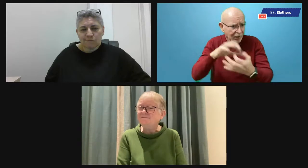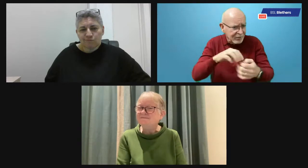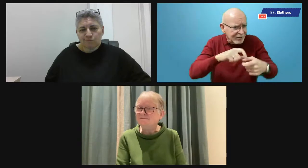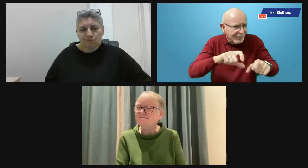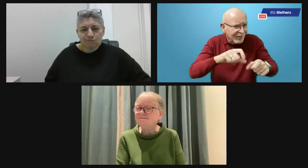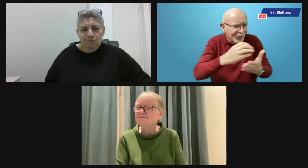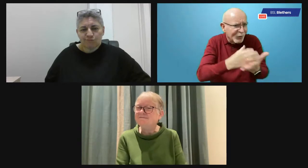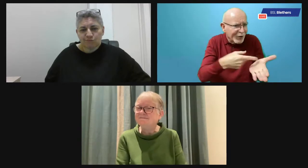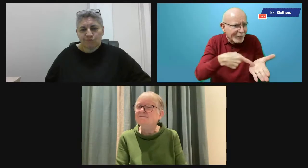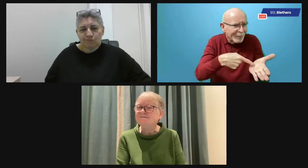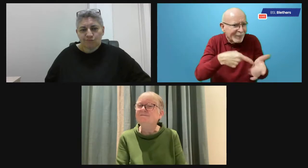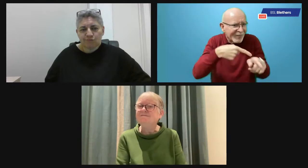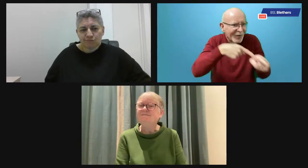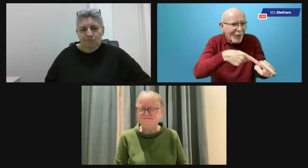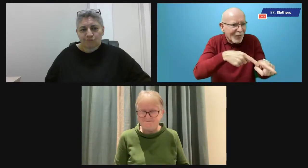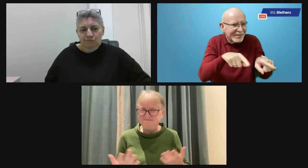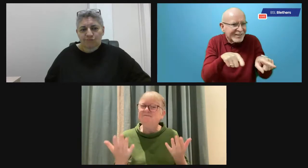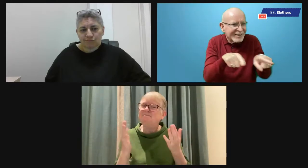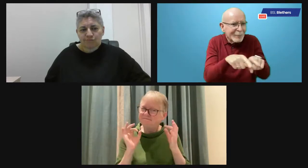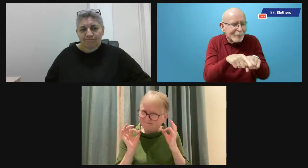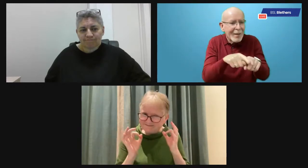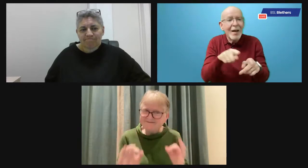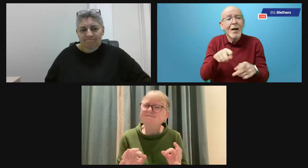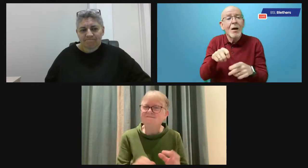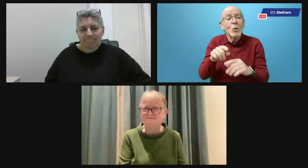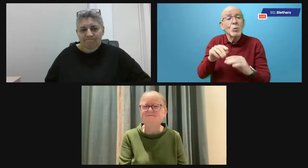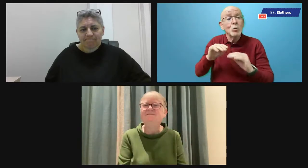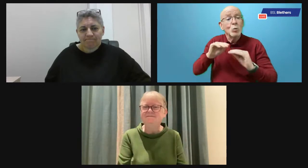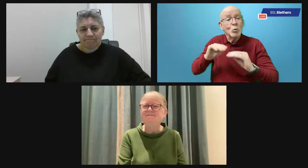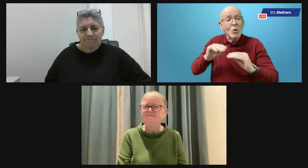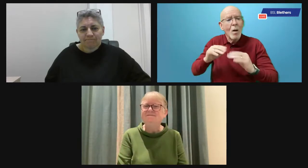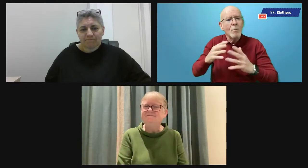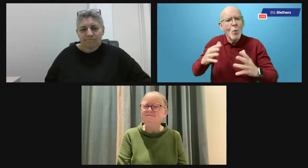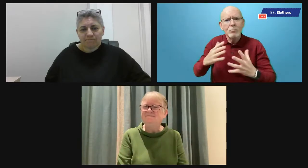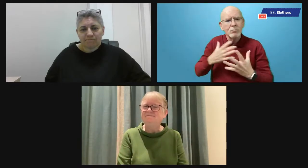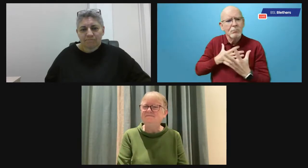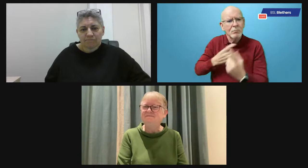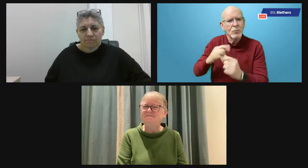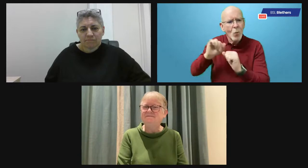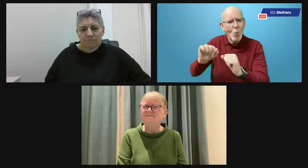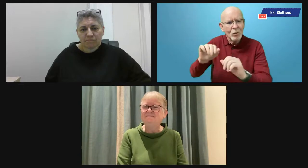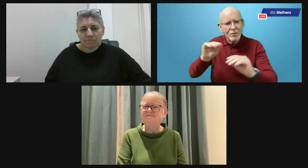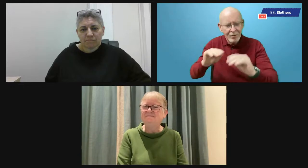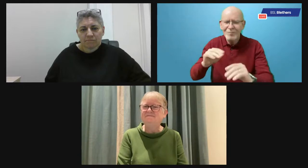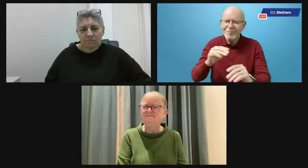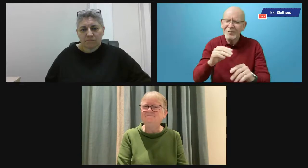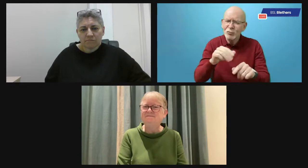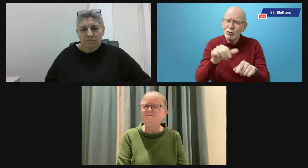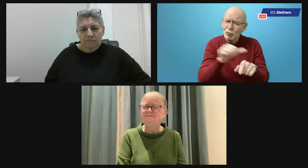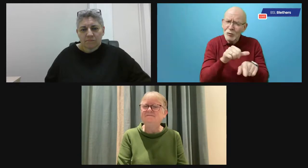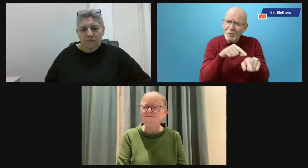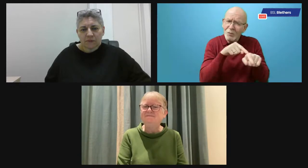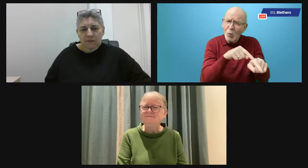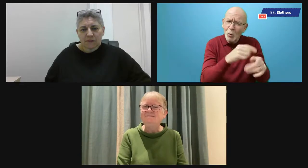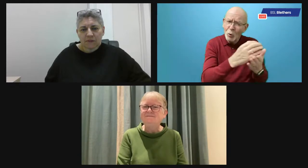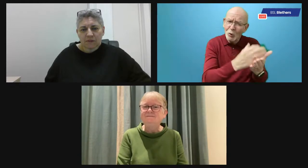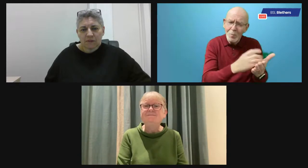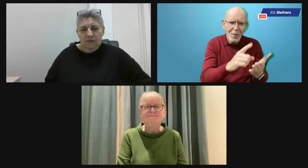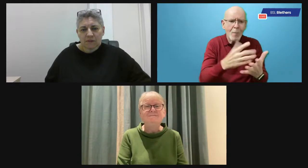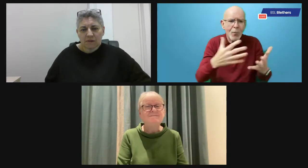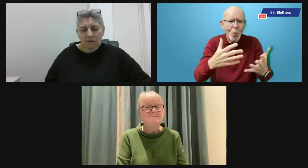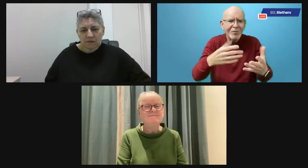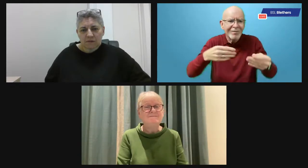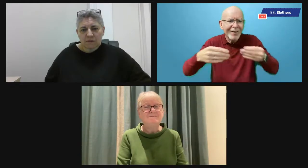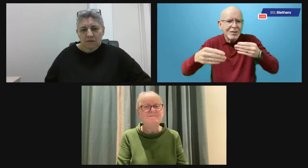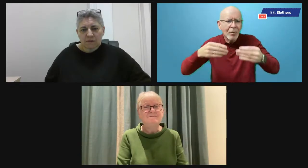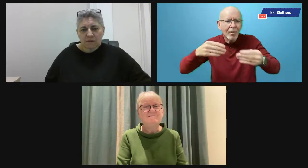teacher, you're a lecturer at university. It's just part of the kind of teaching pathway, if you like.